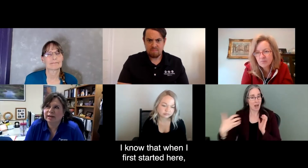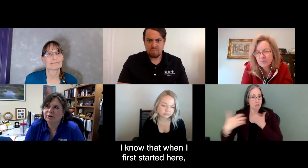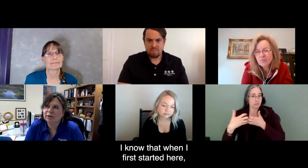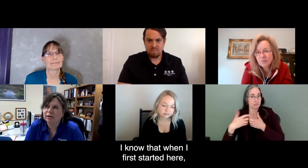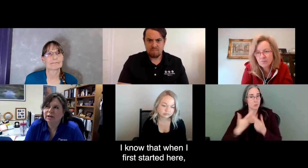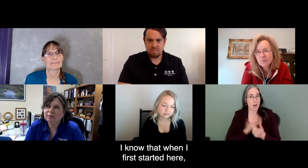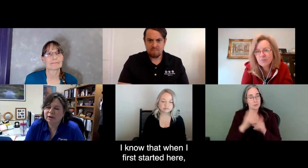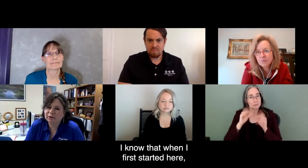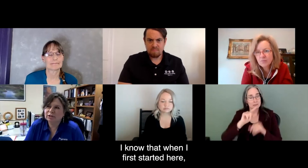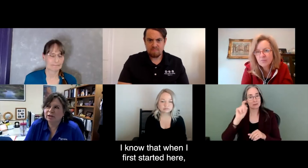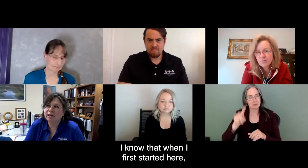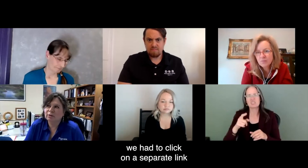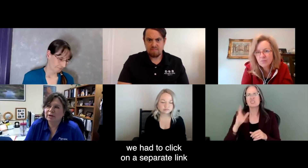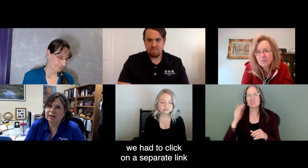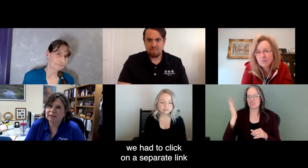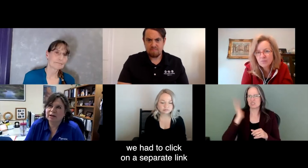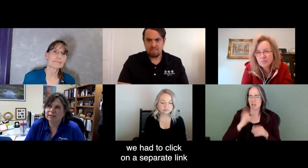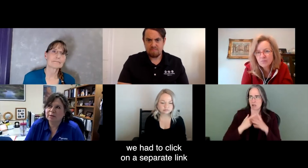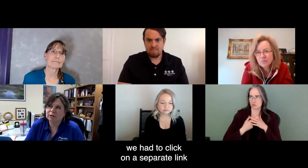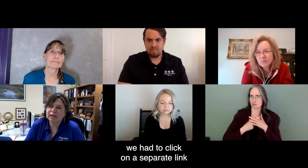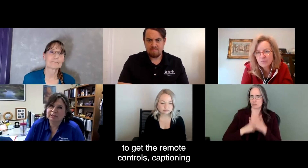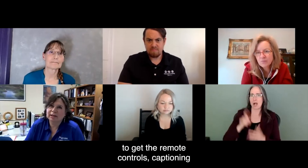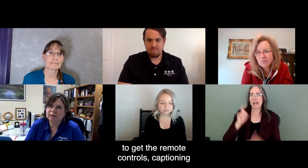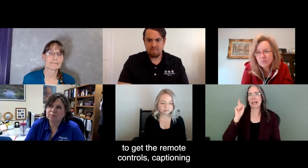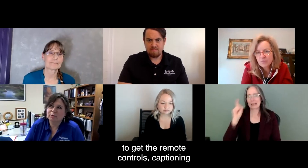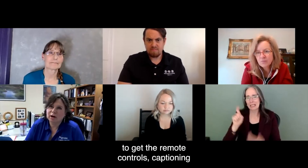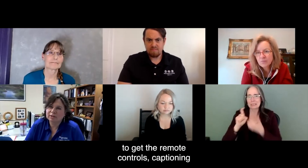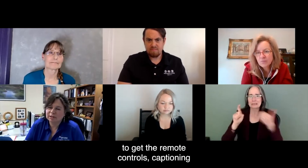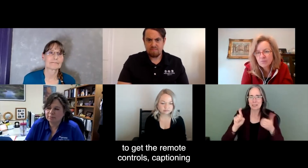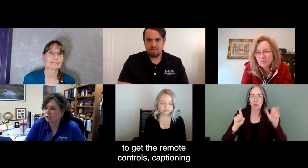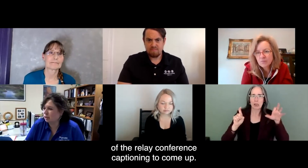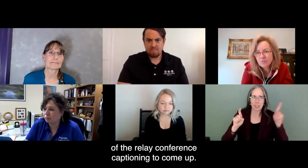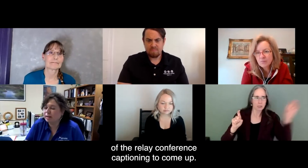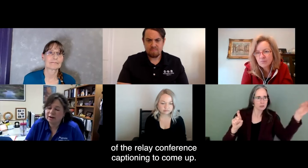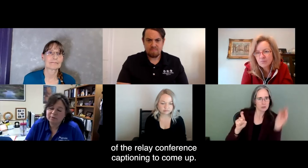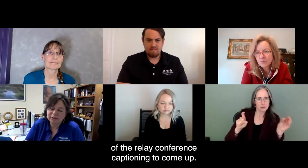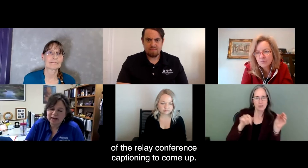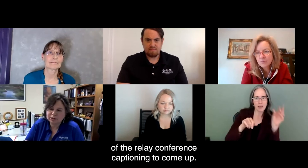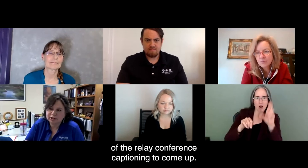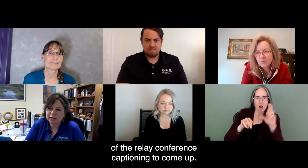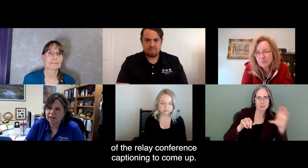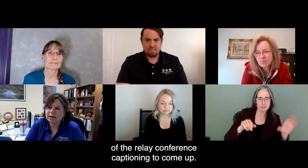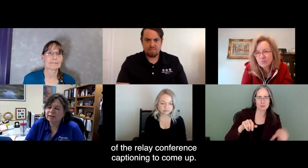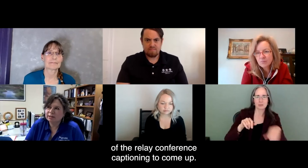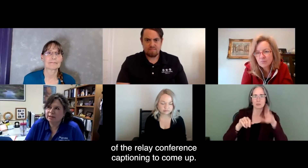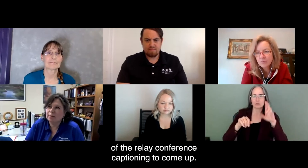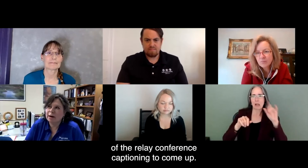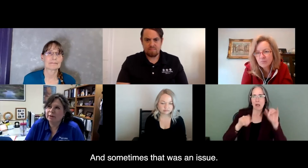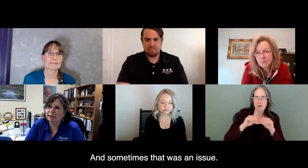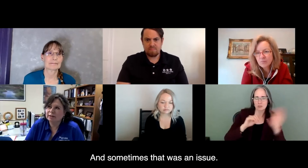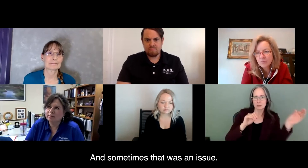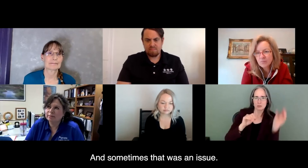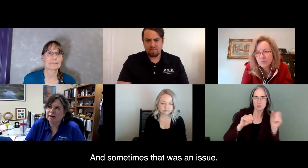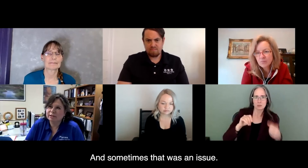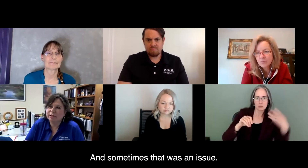meetings. I know that when I first started here, we had to click on a separate link to get the remote conference captioning or the relay conference captioning to come up,